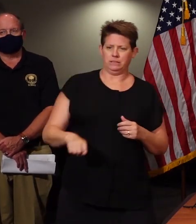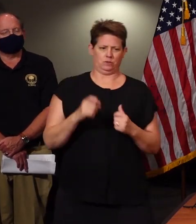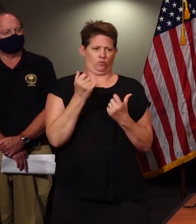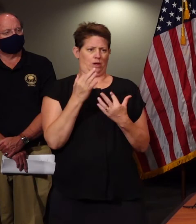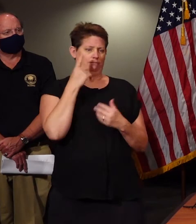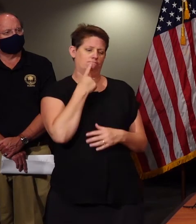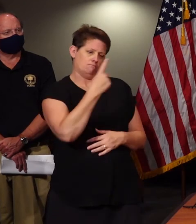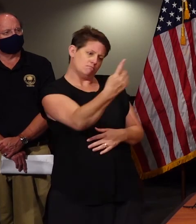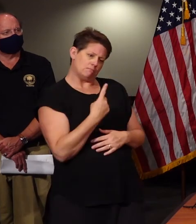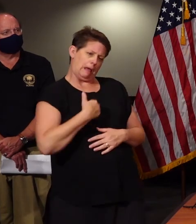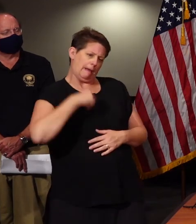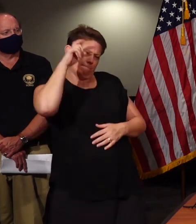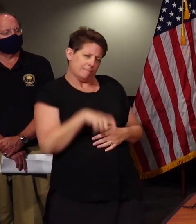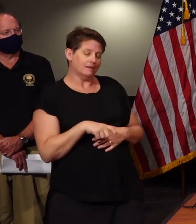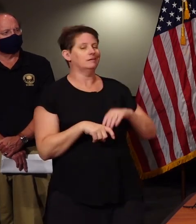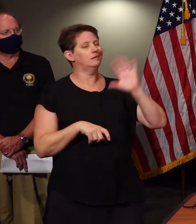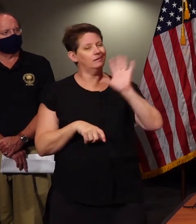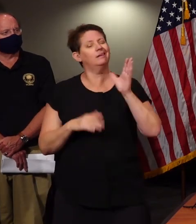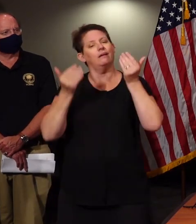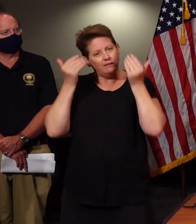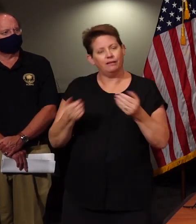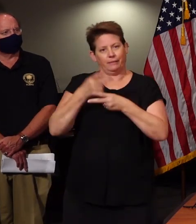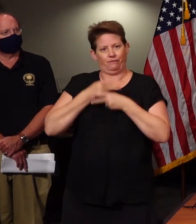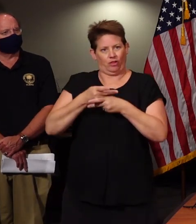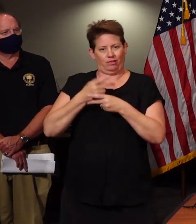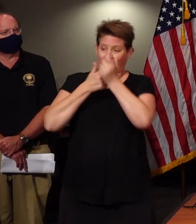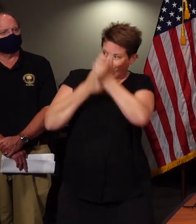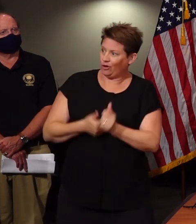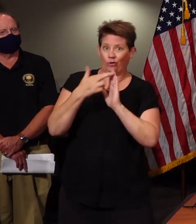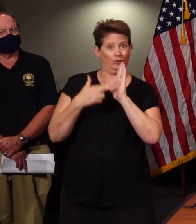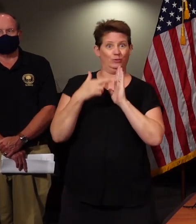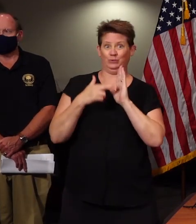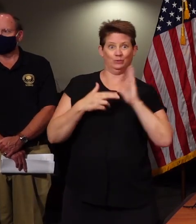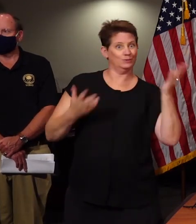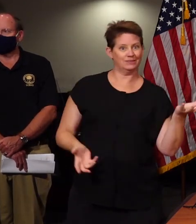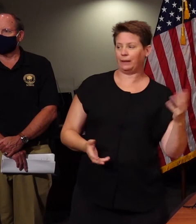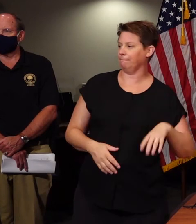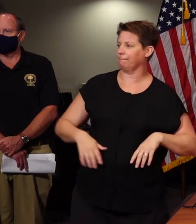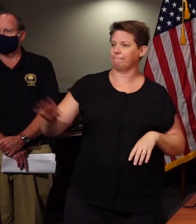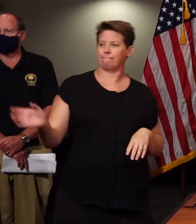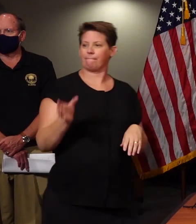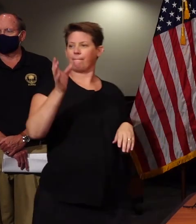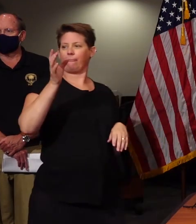it. Just be careful, follow the rules yourself, and we don't need that. Yes, sir, in the